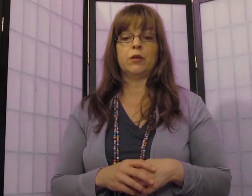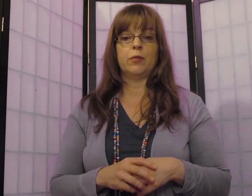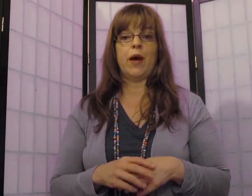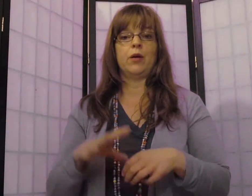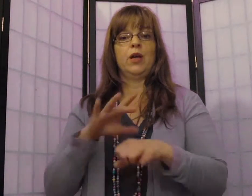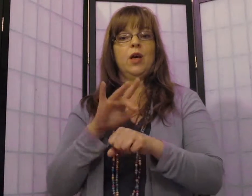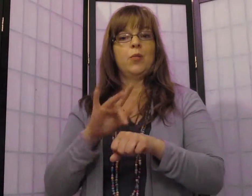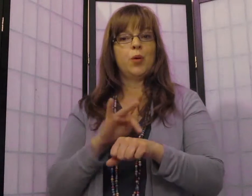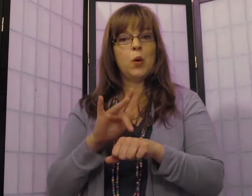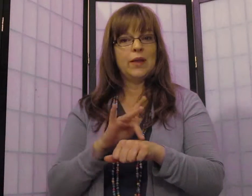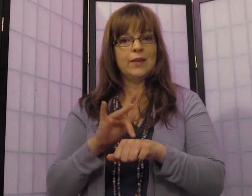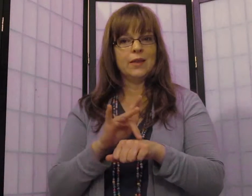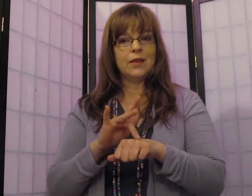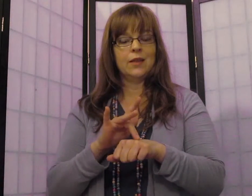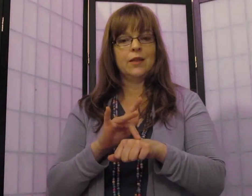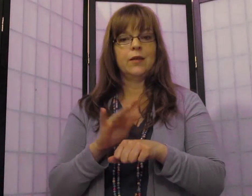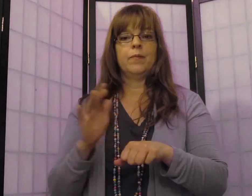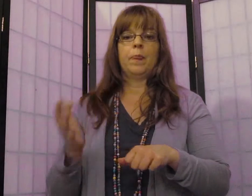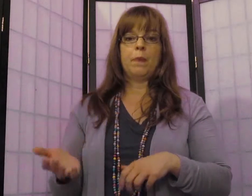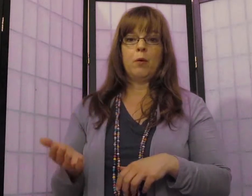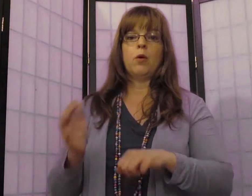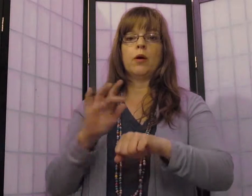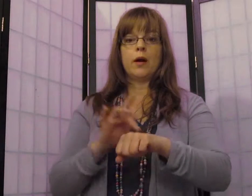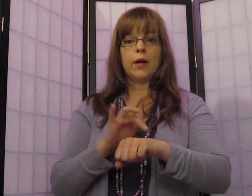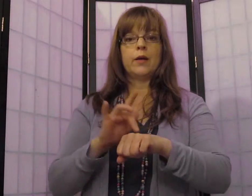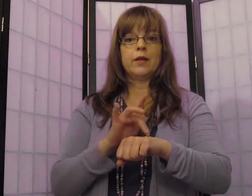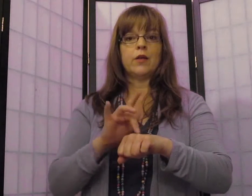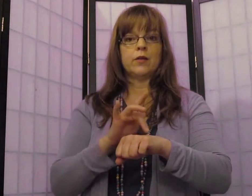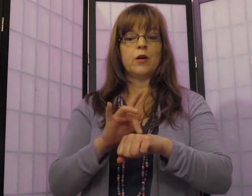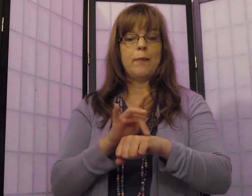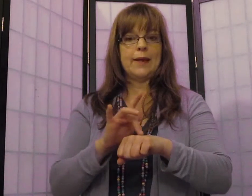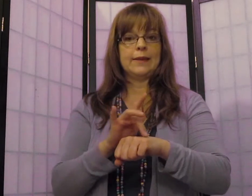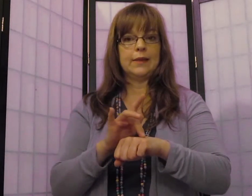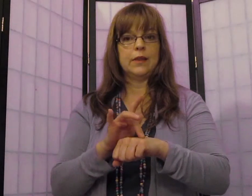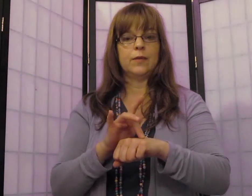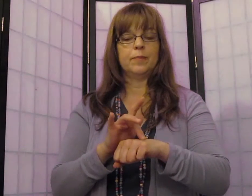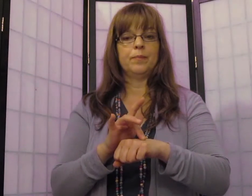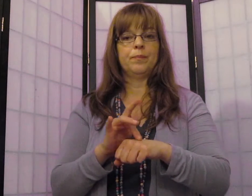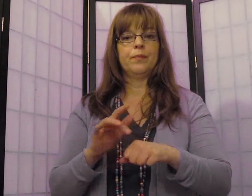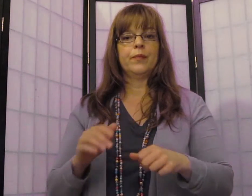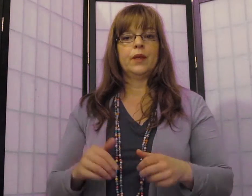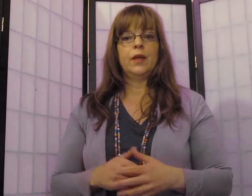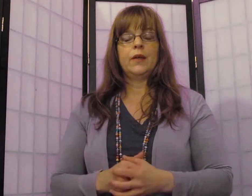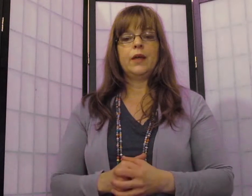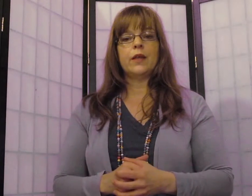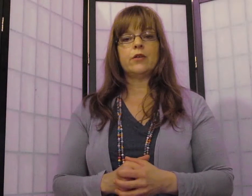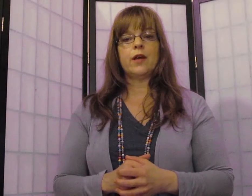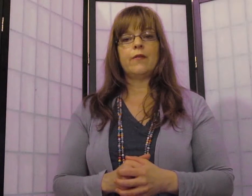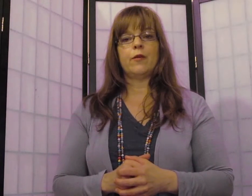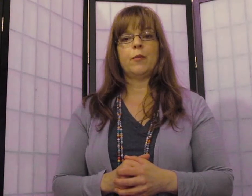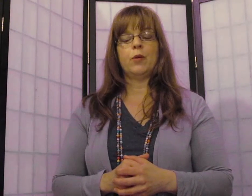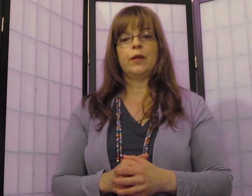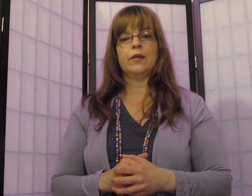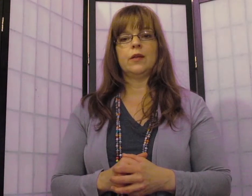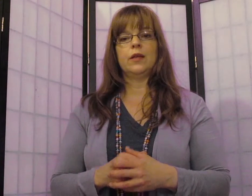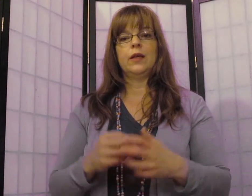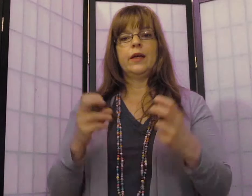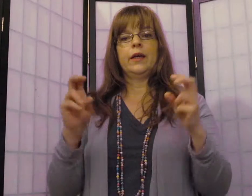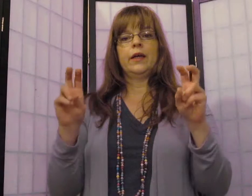about. Poison, or it's also medicine. The other sign for poison is